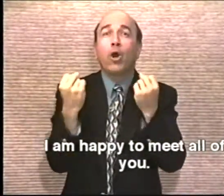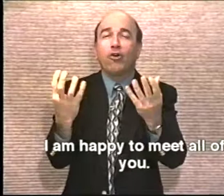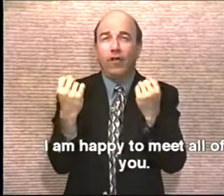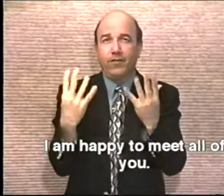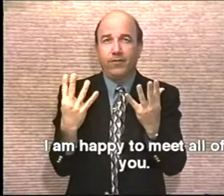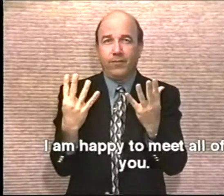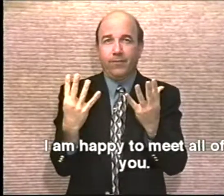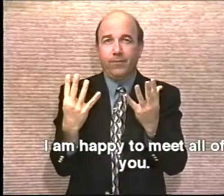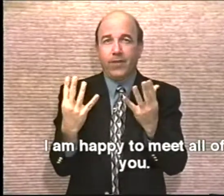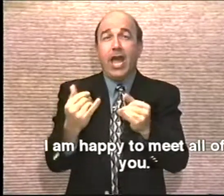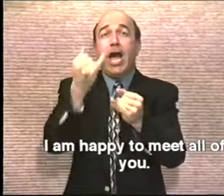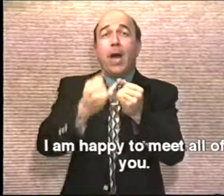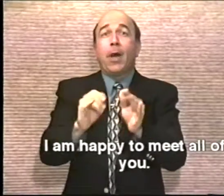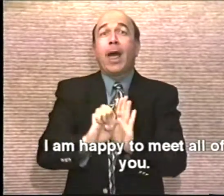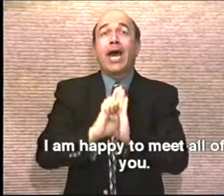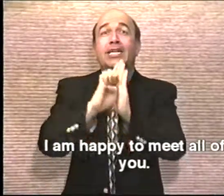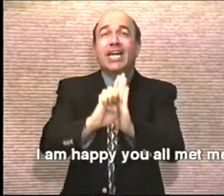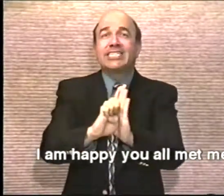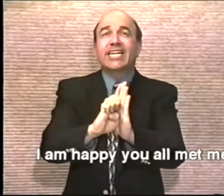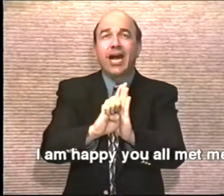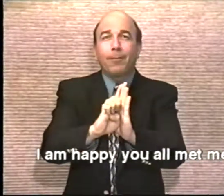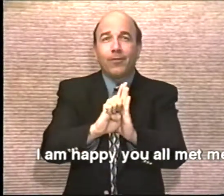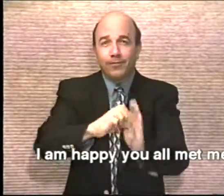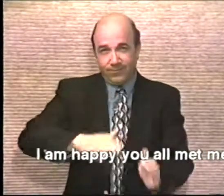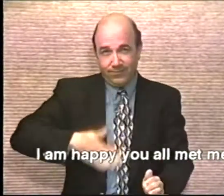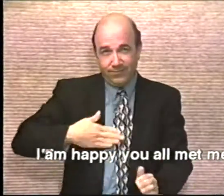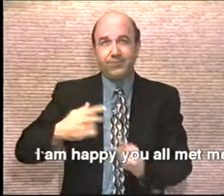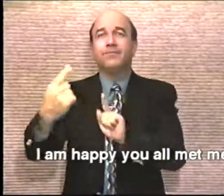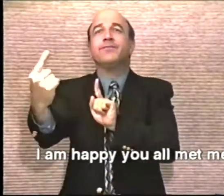plural. And the last example,